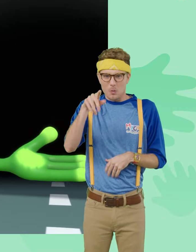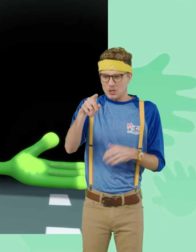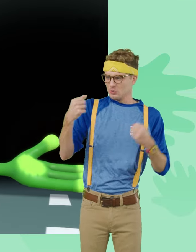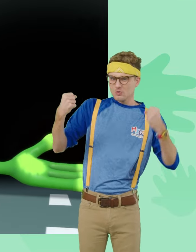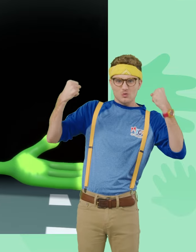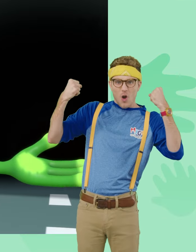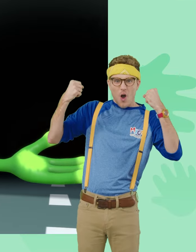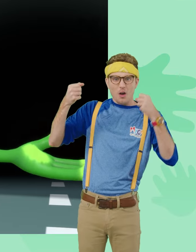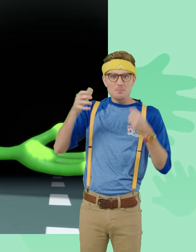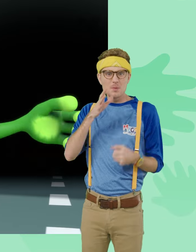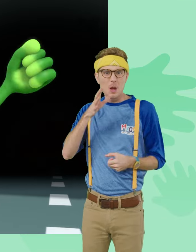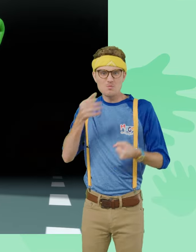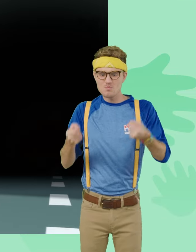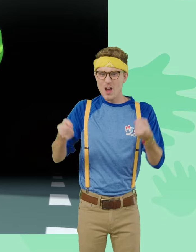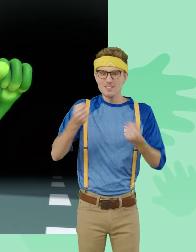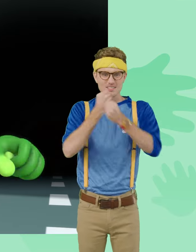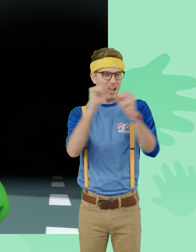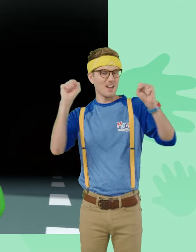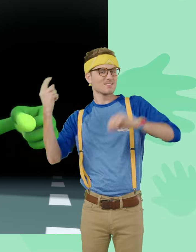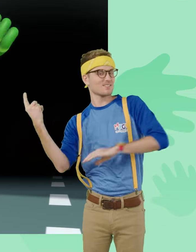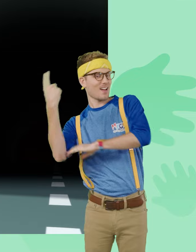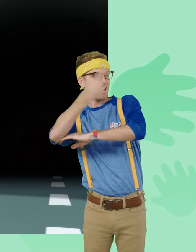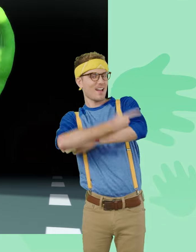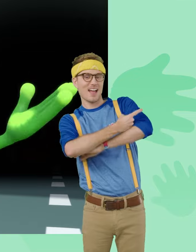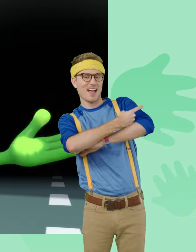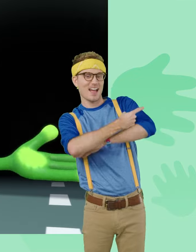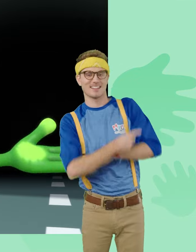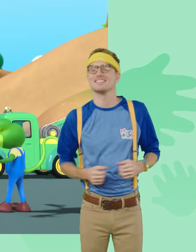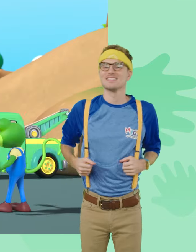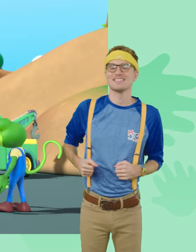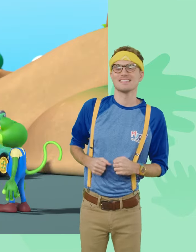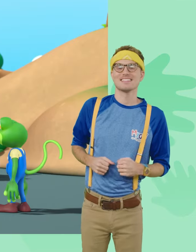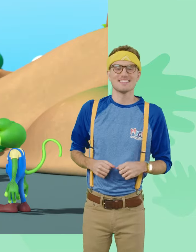You were so strong! Mummy Truck saved the day!